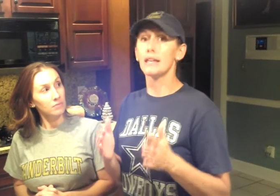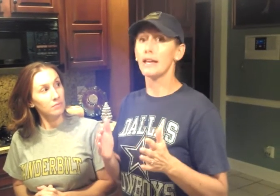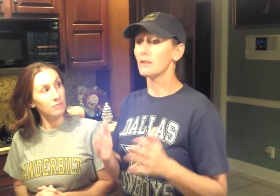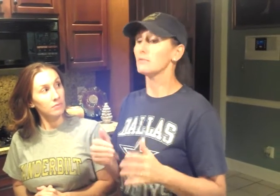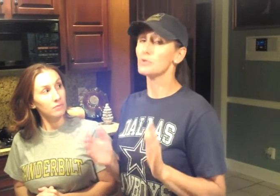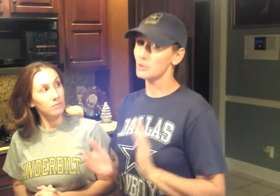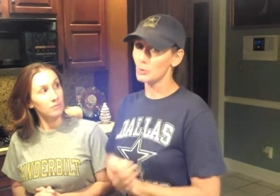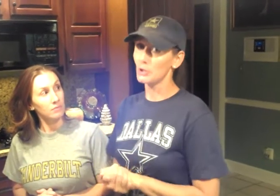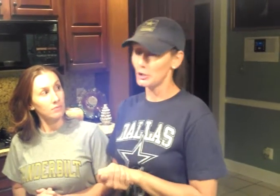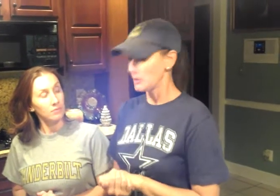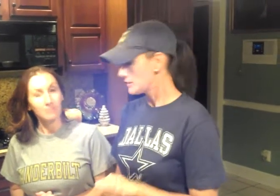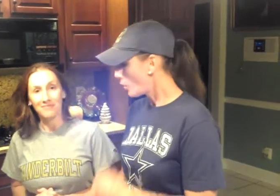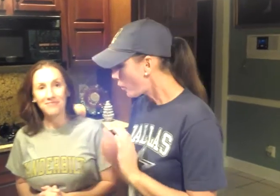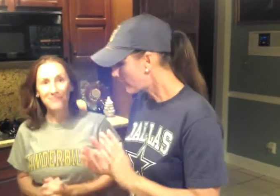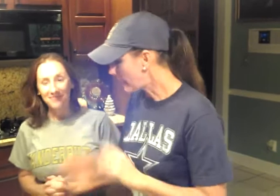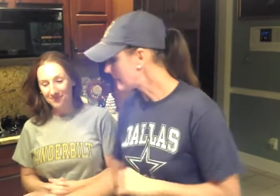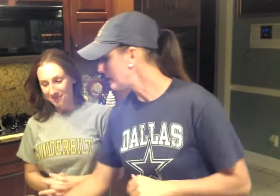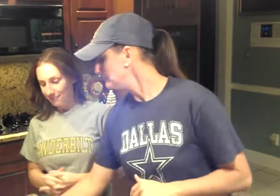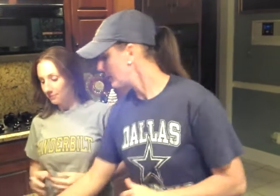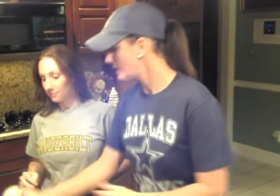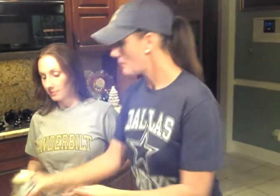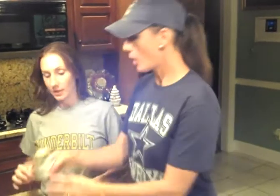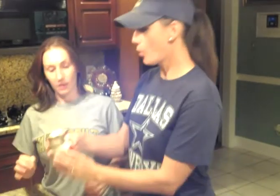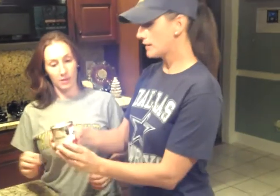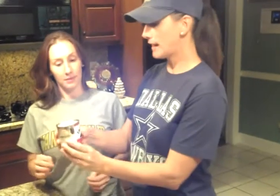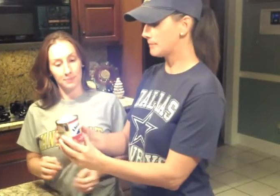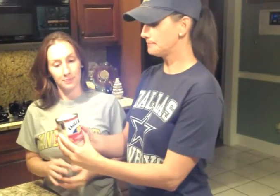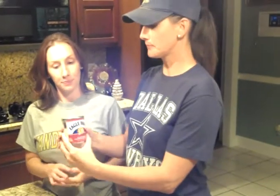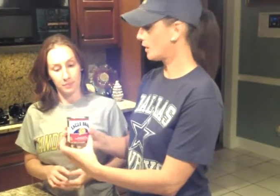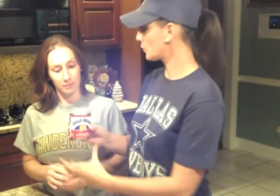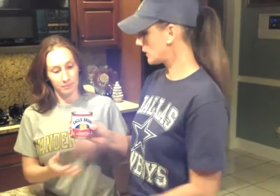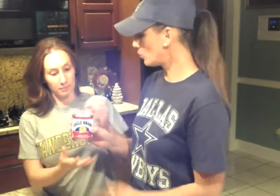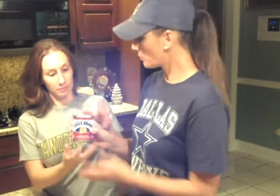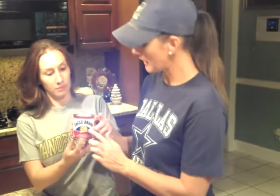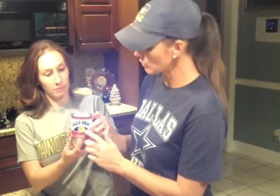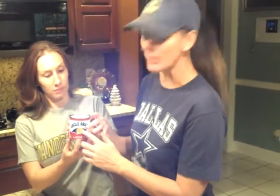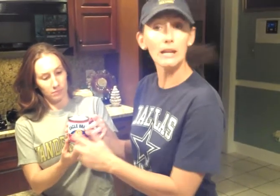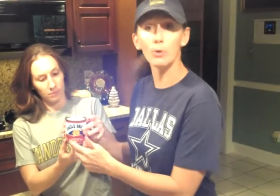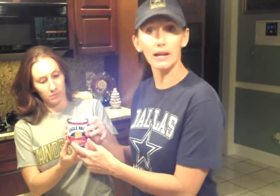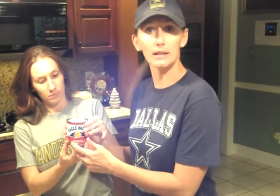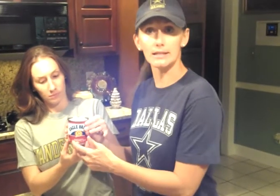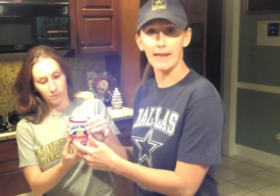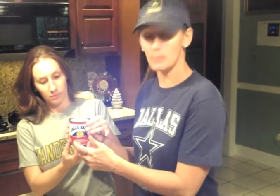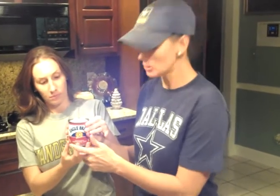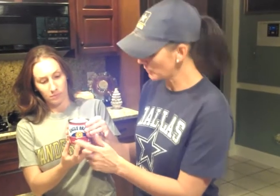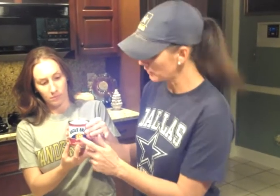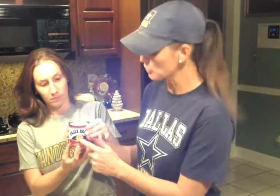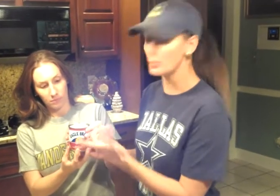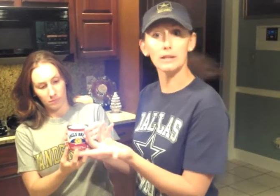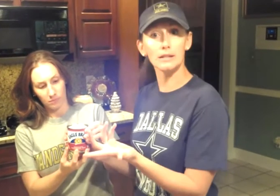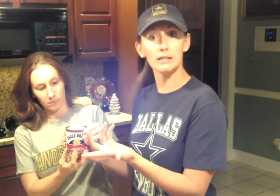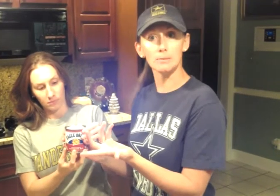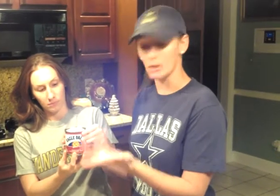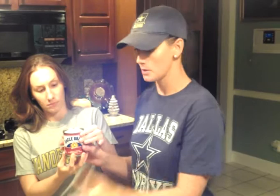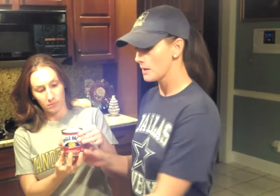yet was still really good. So what I did is I bought one can of your Eagle brand or any brand, it doesn't have to be this brand, of your sweetened condensed milk.